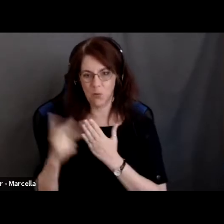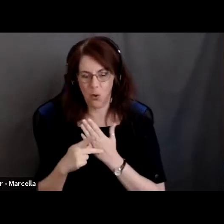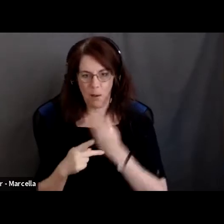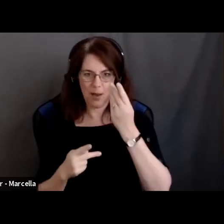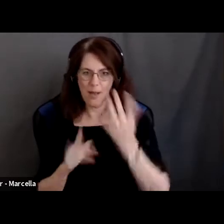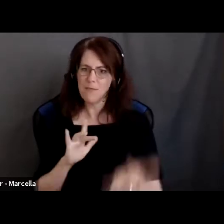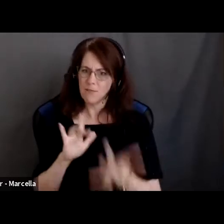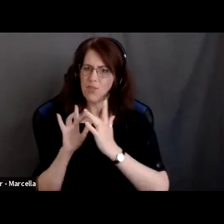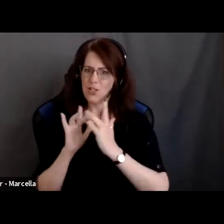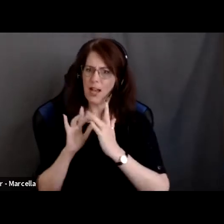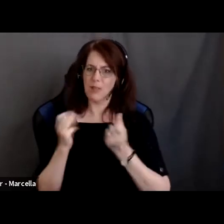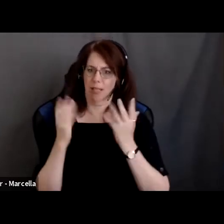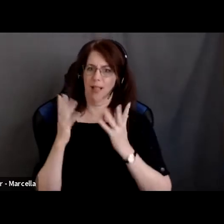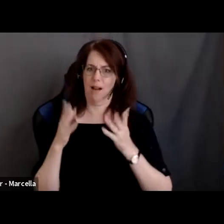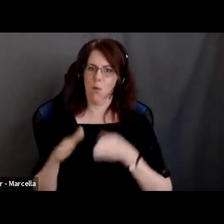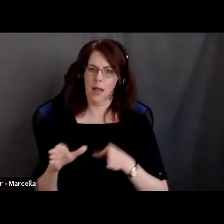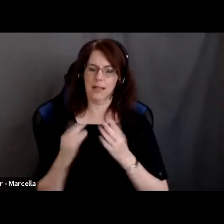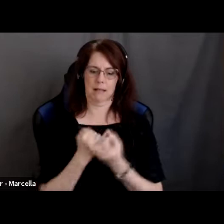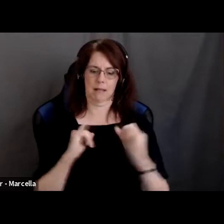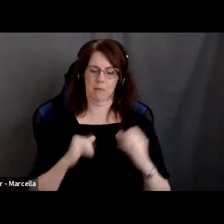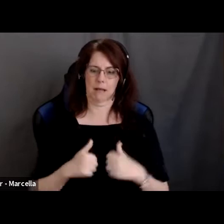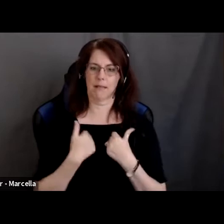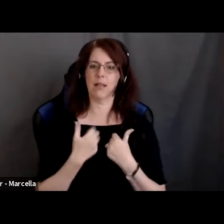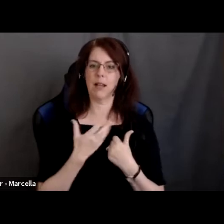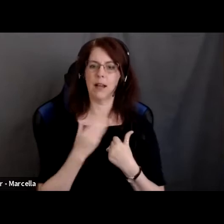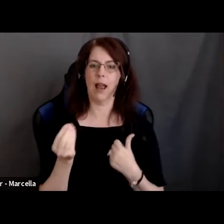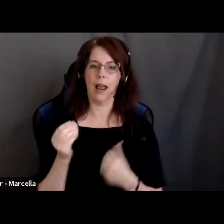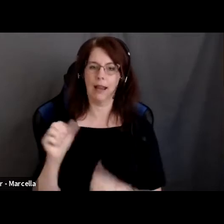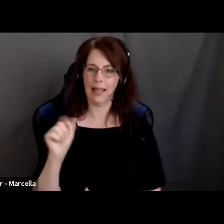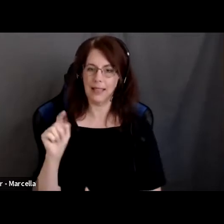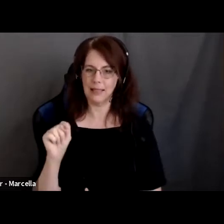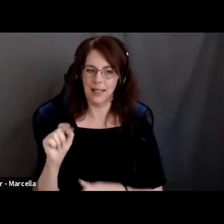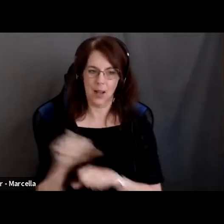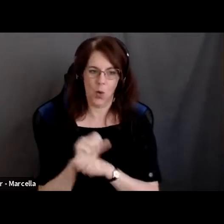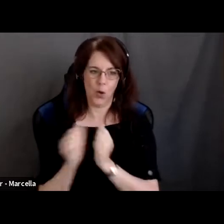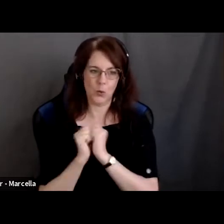of ways that independent living and AT can work together.